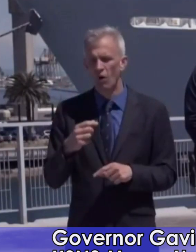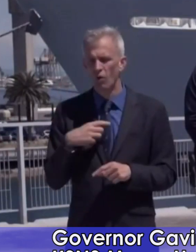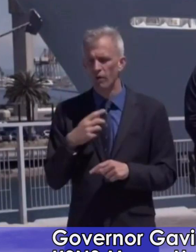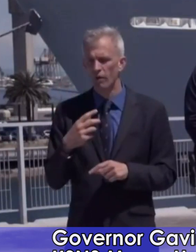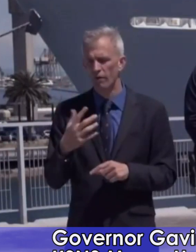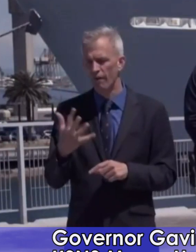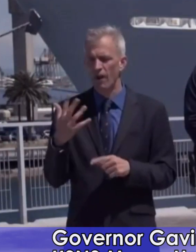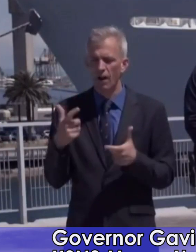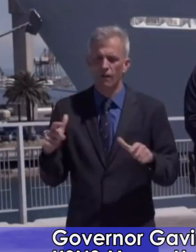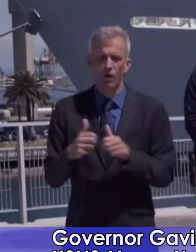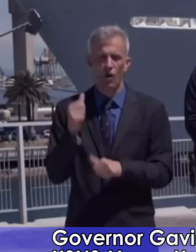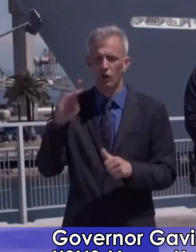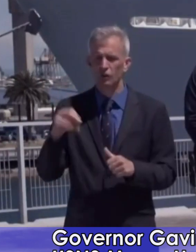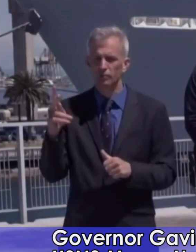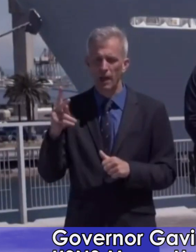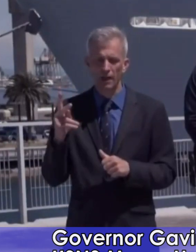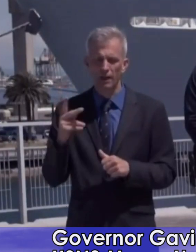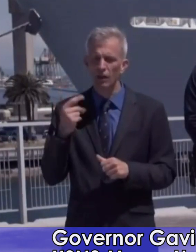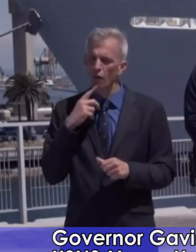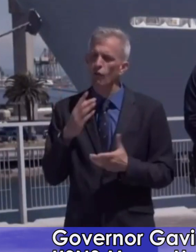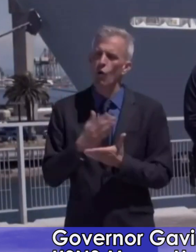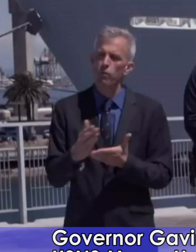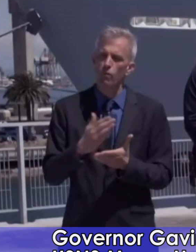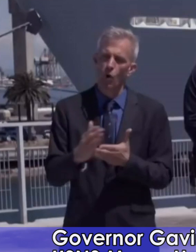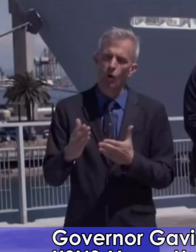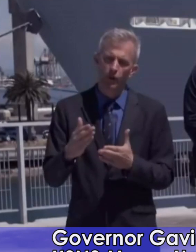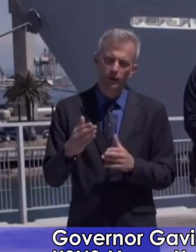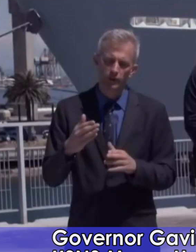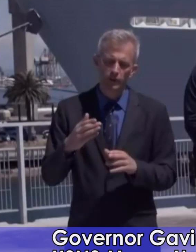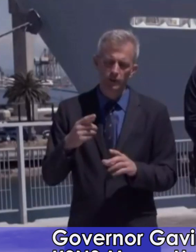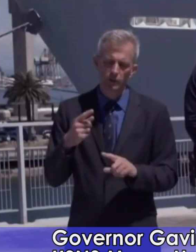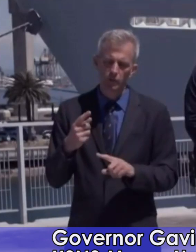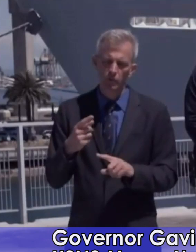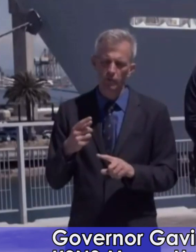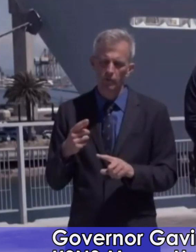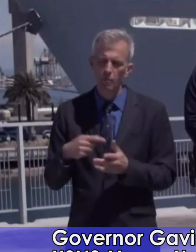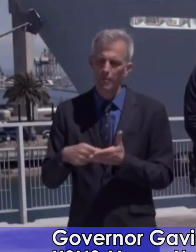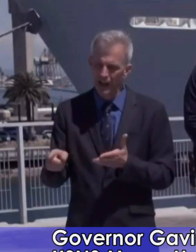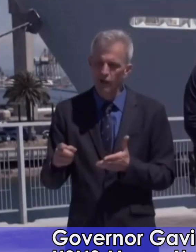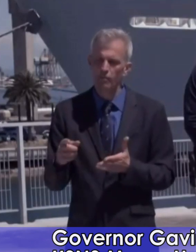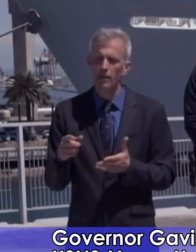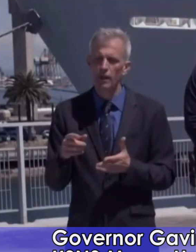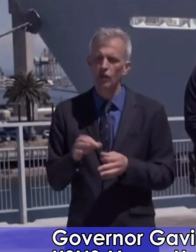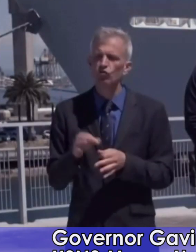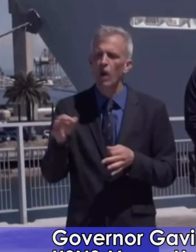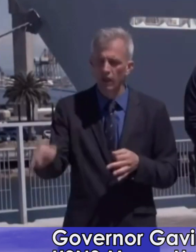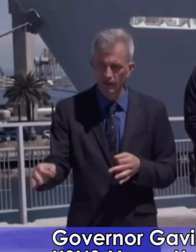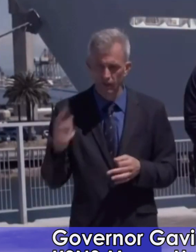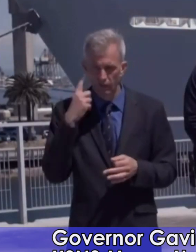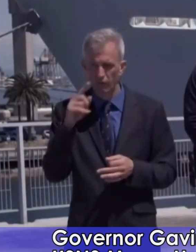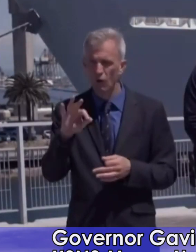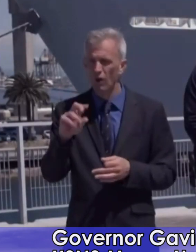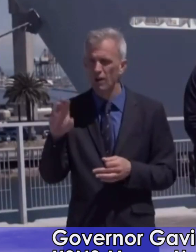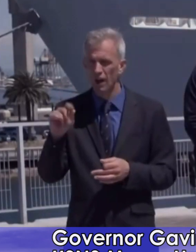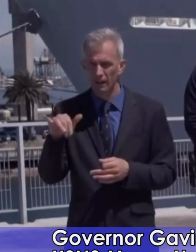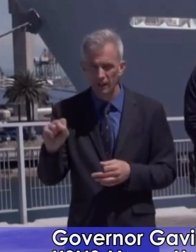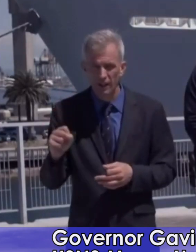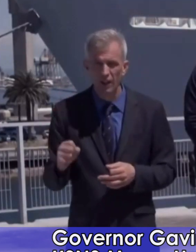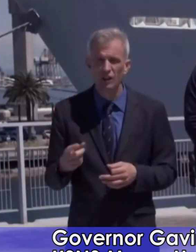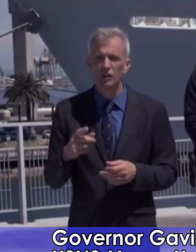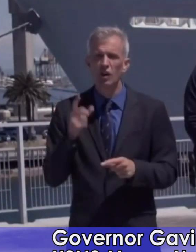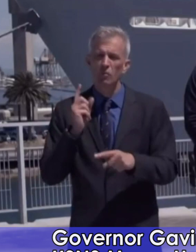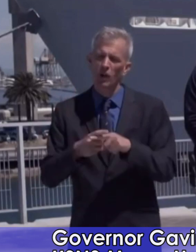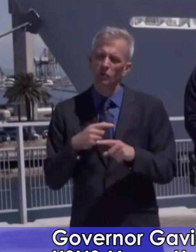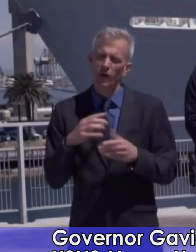mortgage relief, forbearance of payments for at least 90 days. A few weeks prior, we had put out guidelines for cities large and